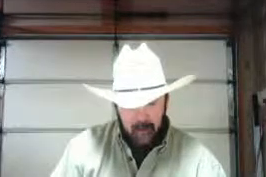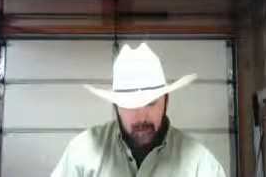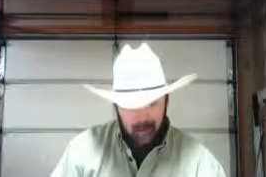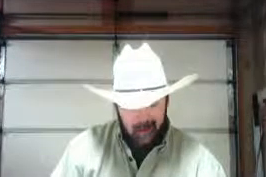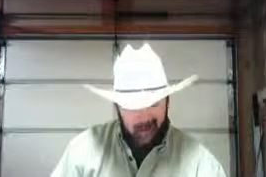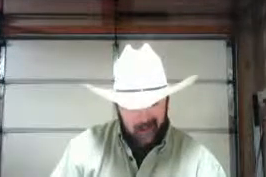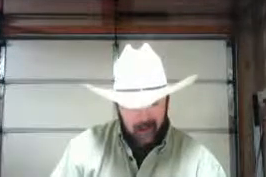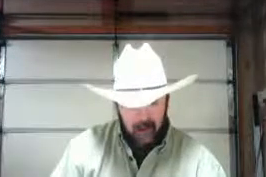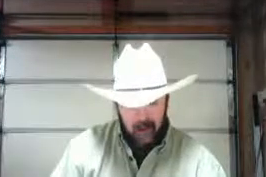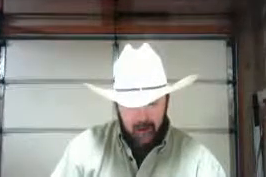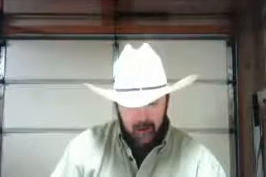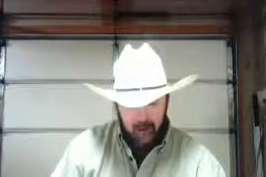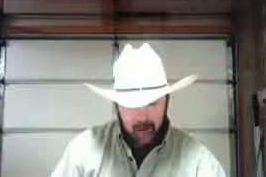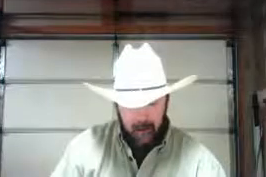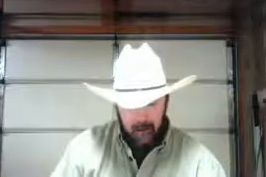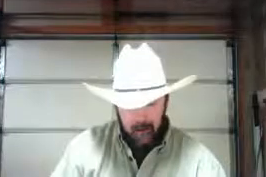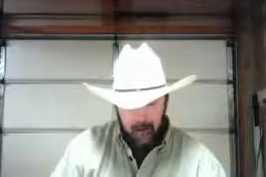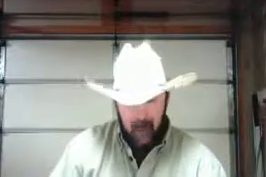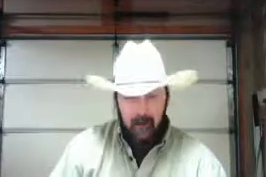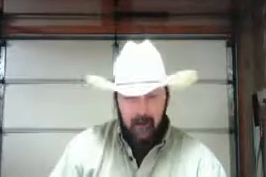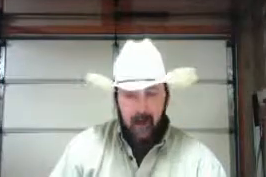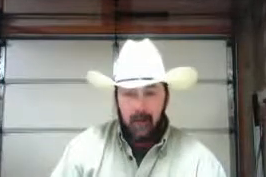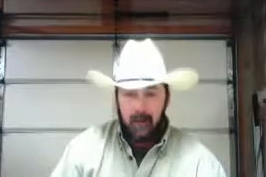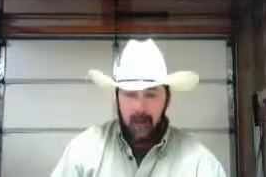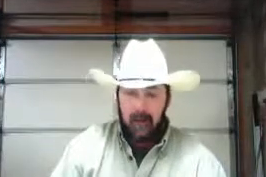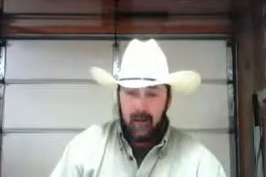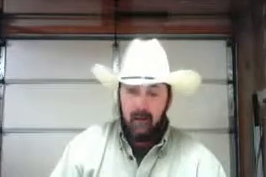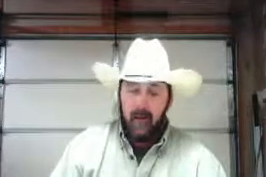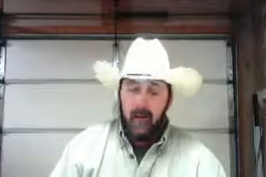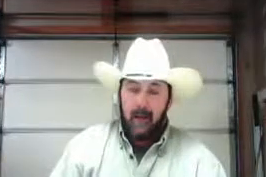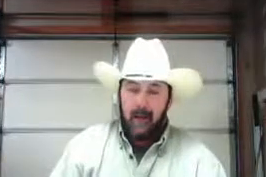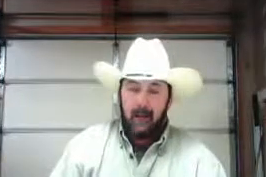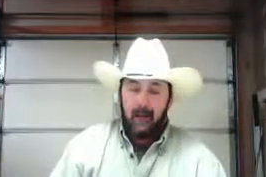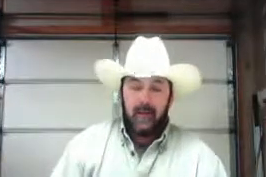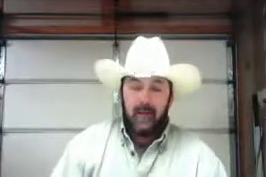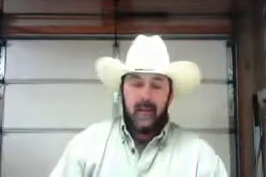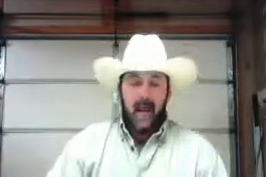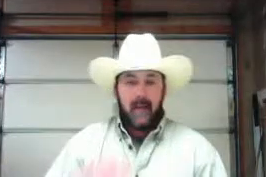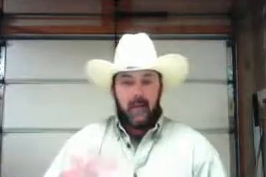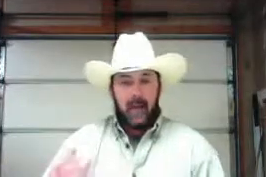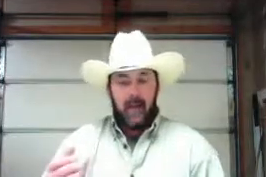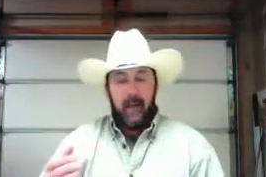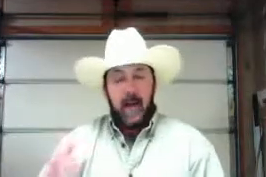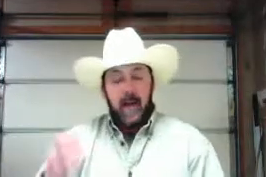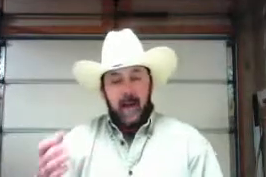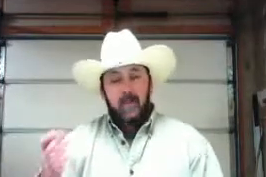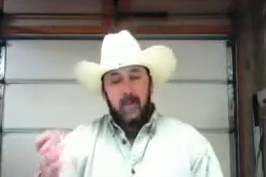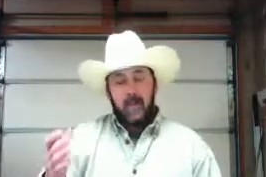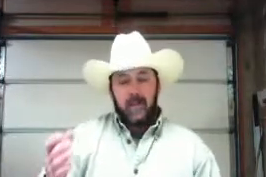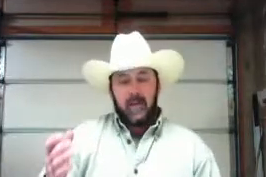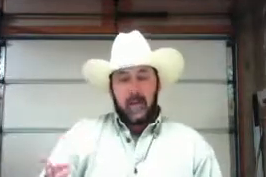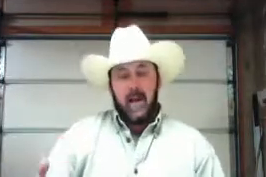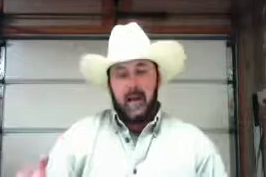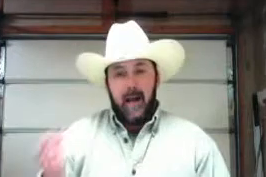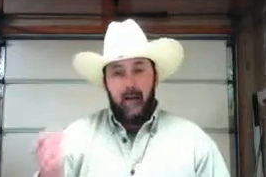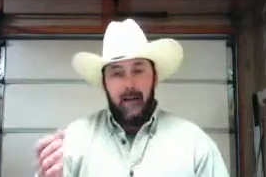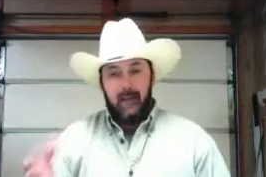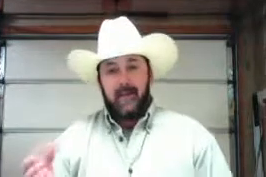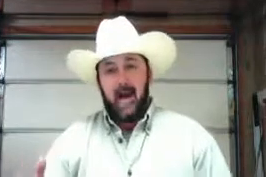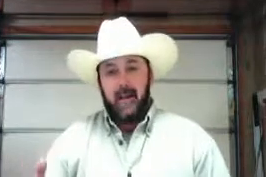to the intelligence asserted. And you gotta understand something. And the things they ascertain, and I want you to understand, as I read these